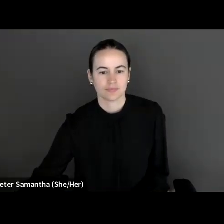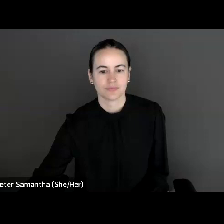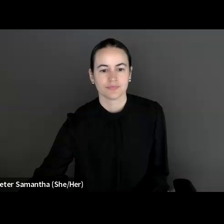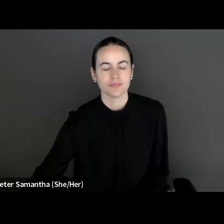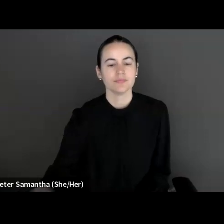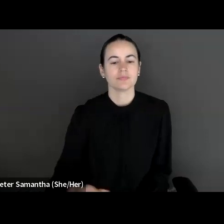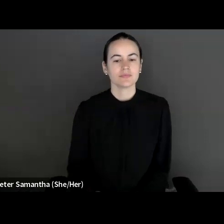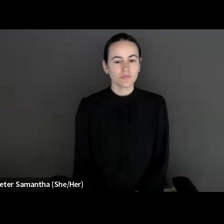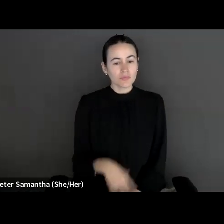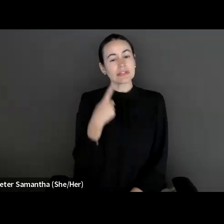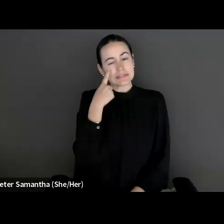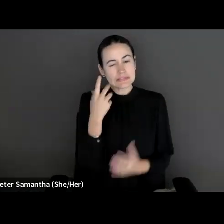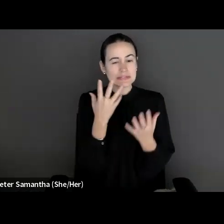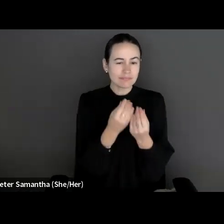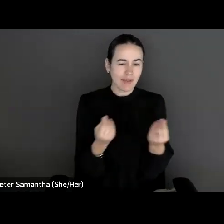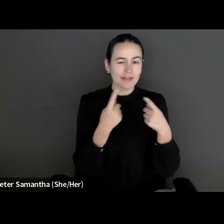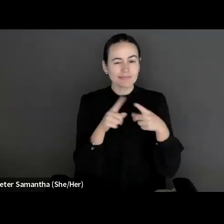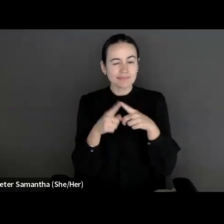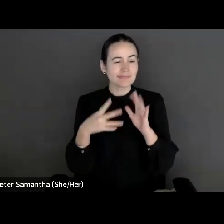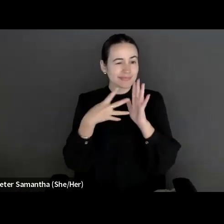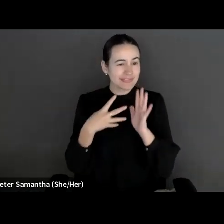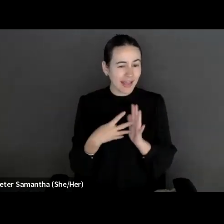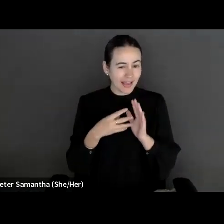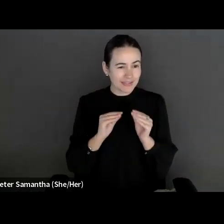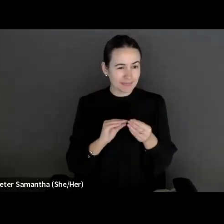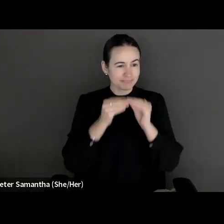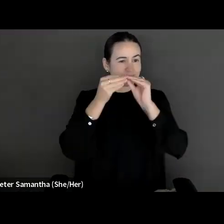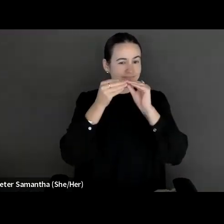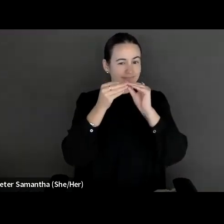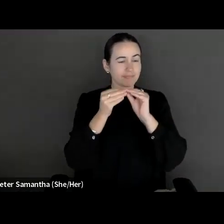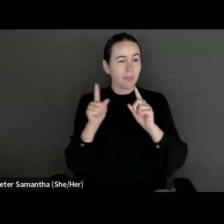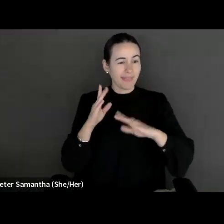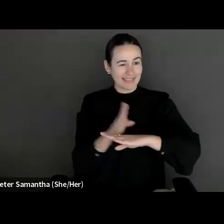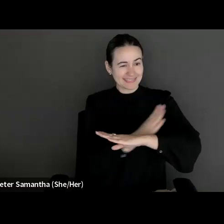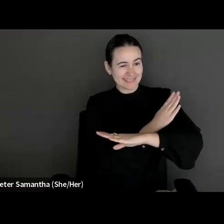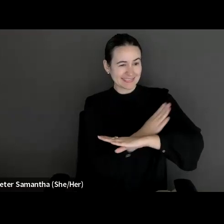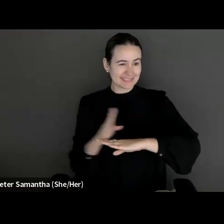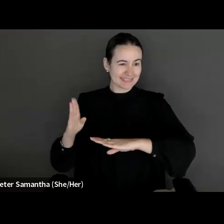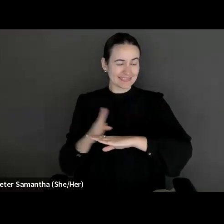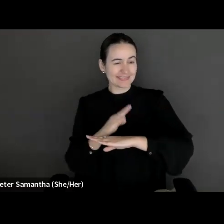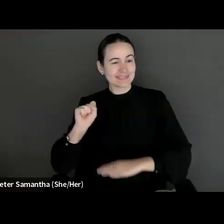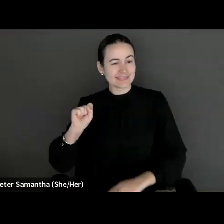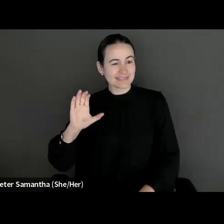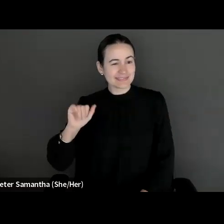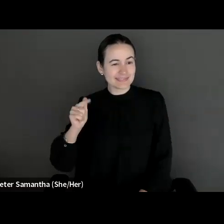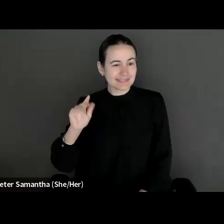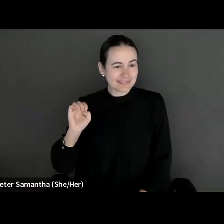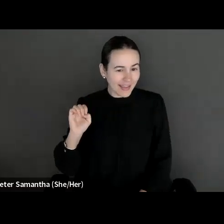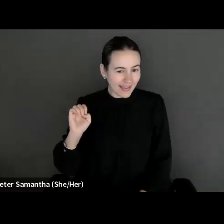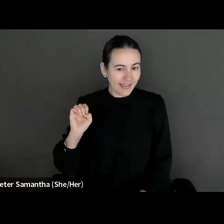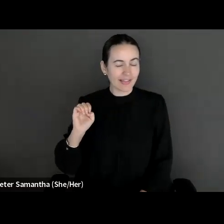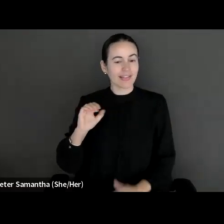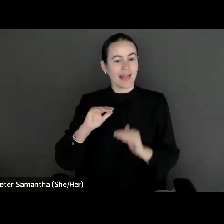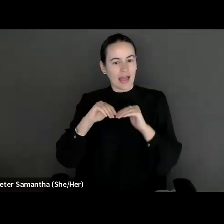other publications. But scale development, on the other hand, and how this relates to the larger stated and